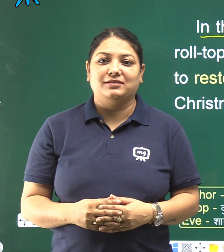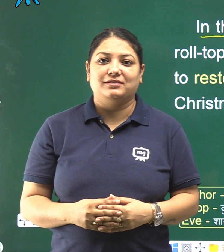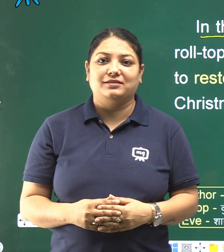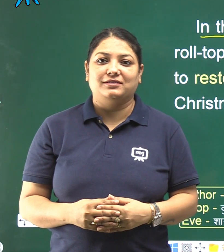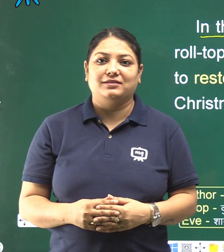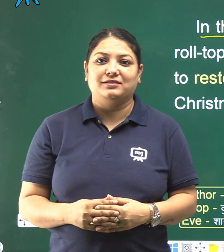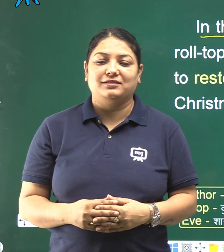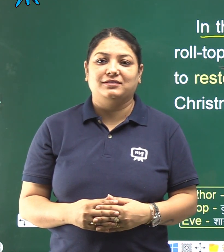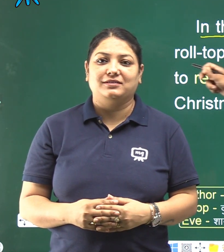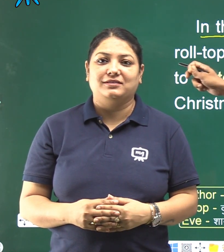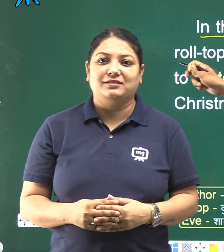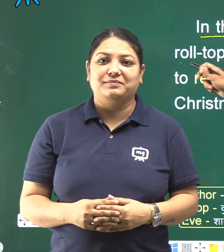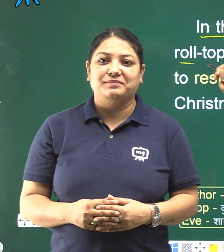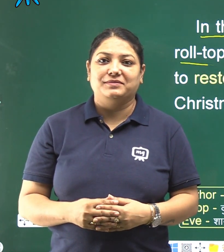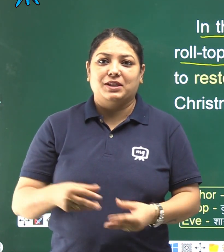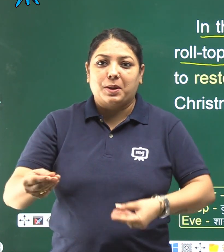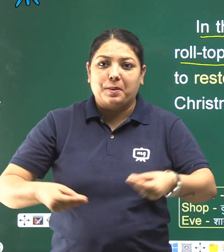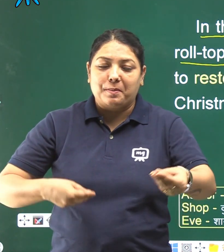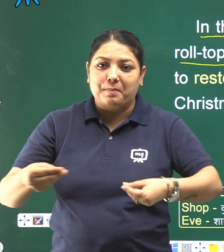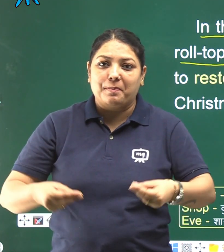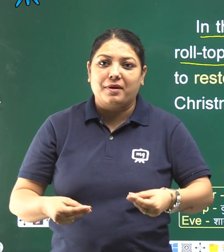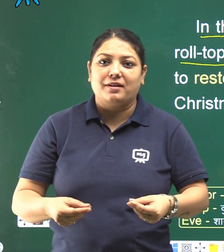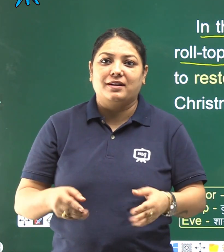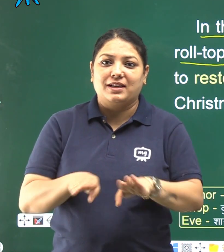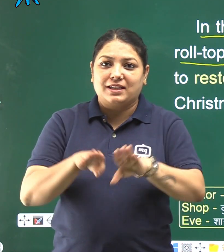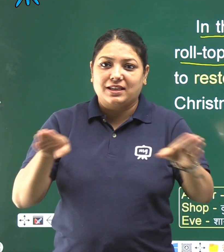buys a roll top table